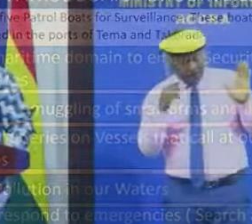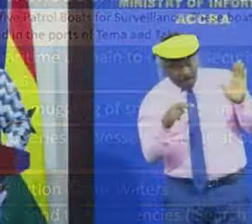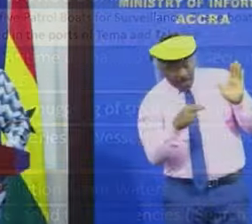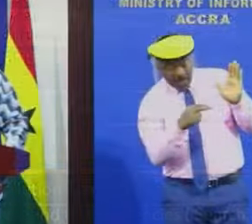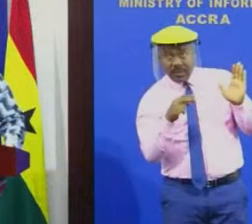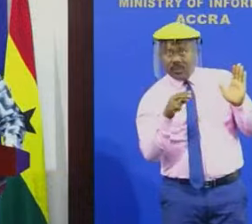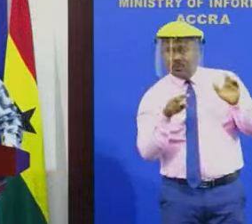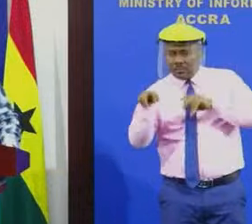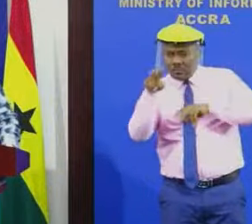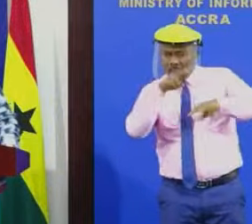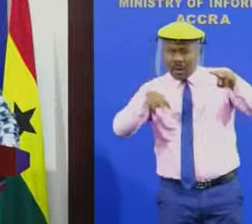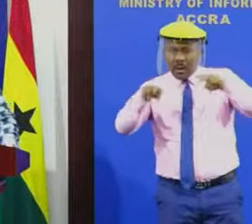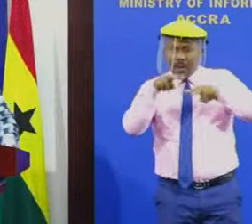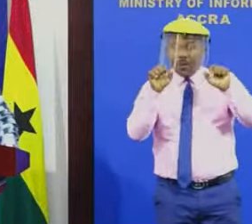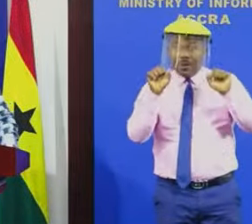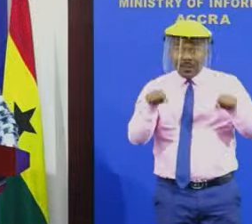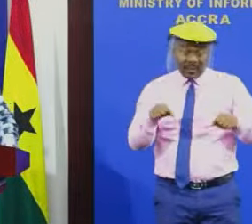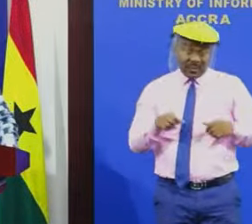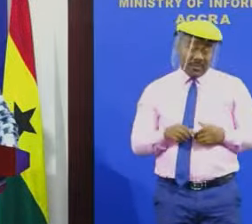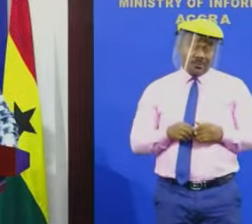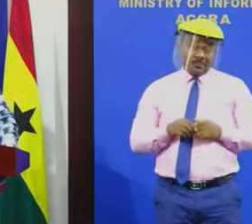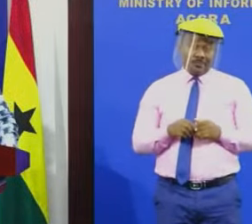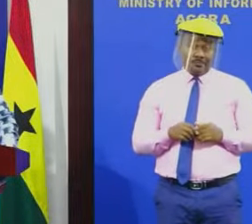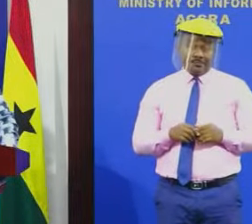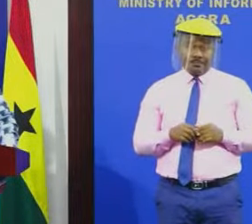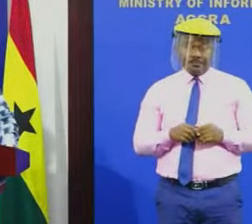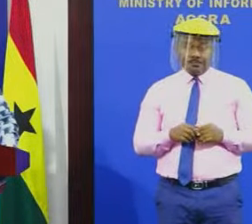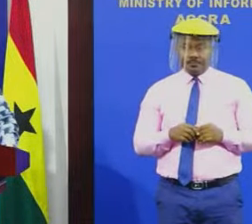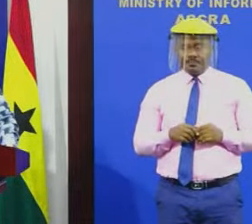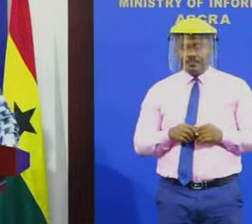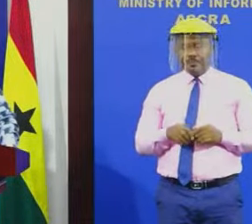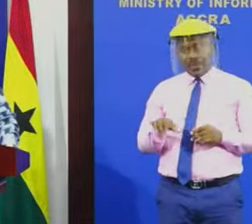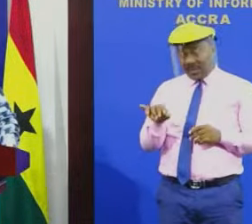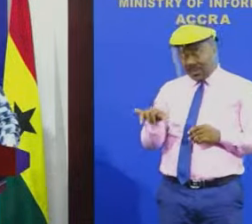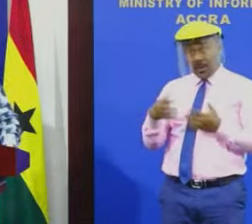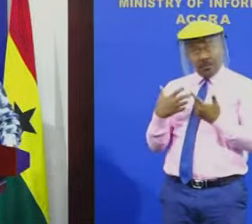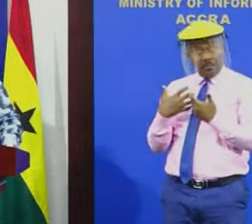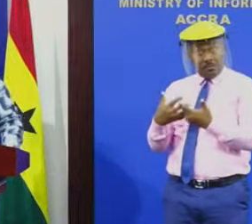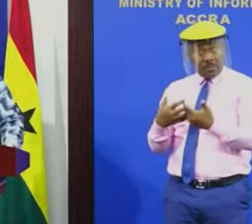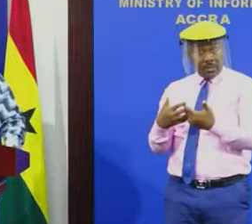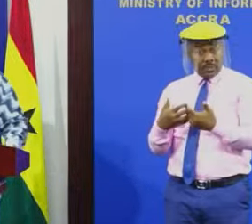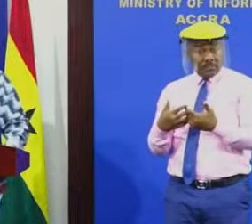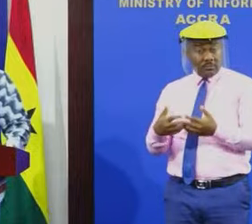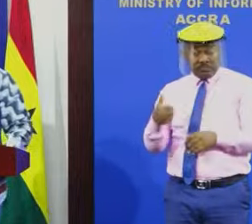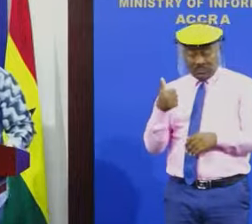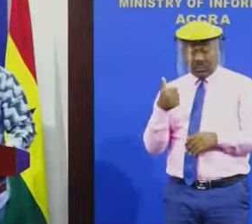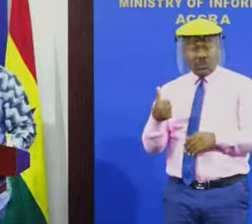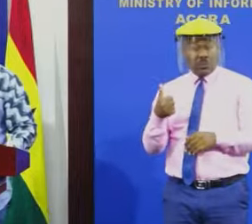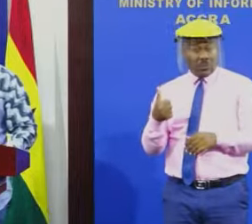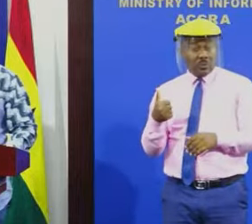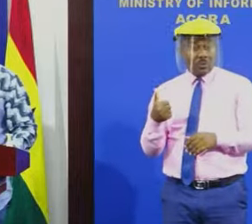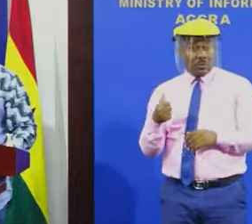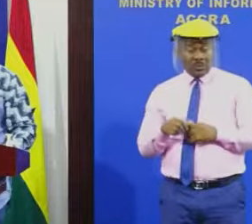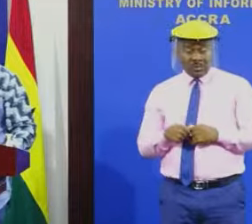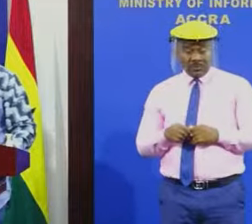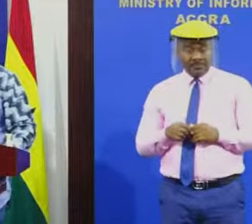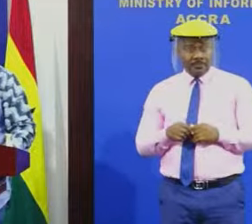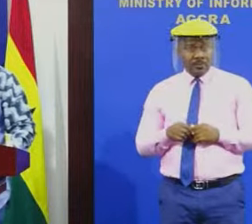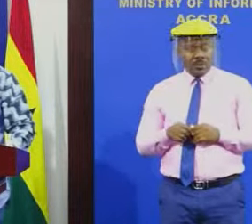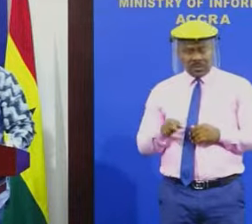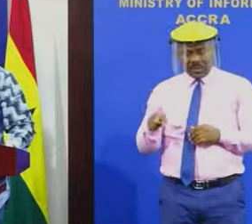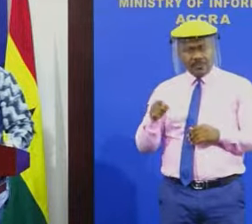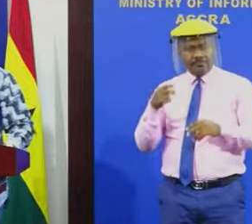has increased the awareness of Ghana's maritime domain, and it's important to complement the operations of the electronic surveillance